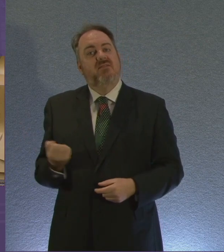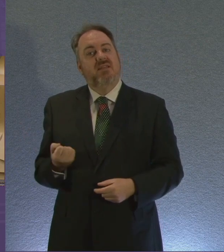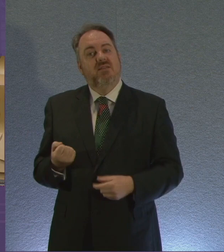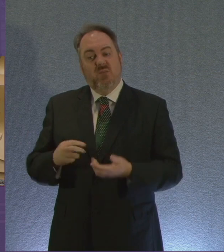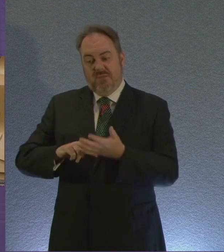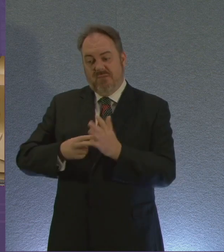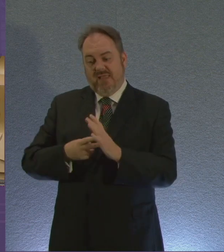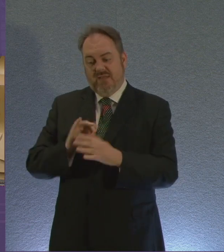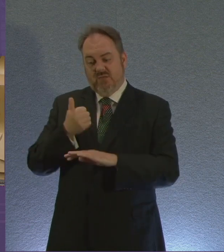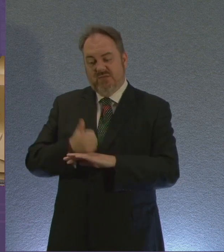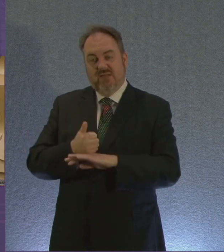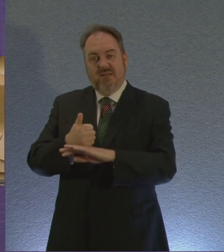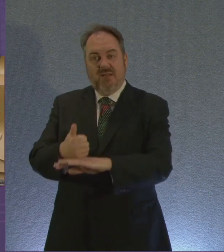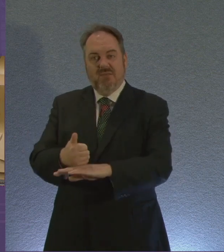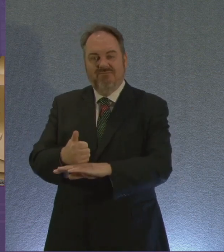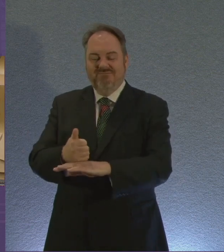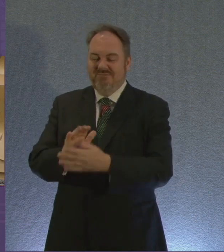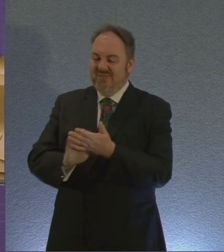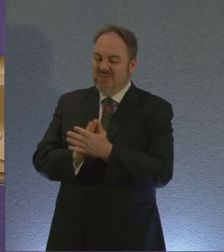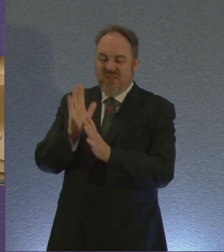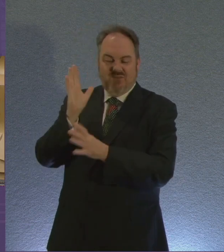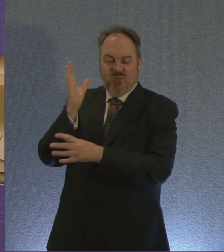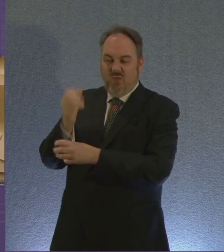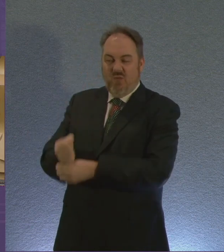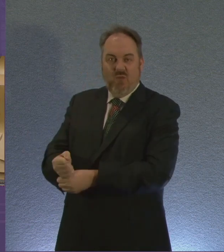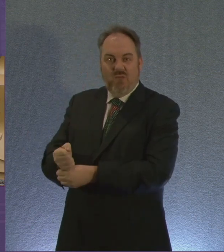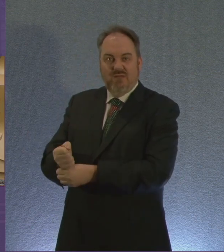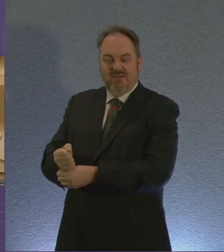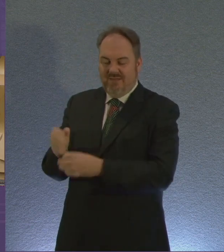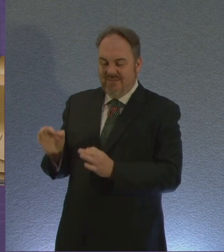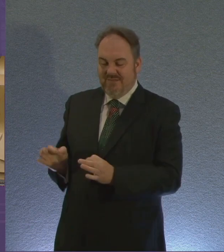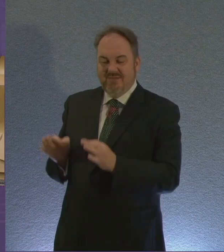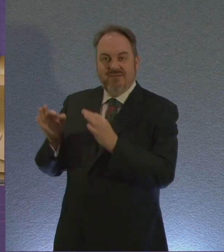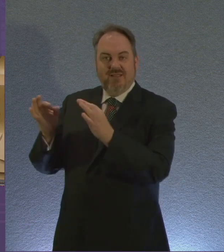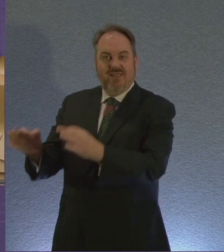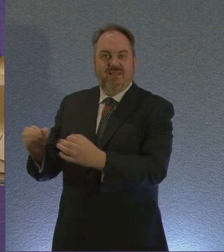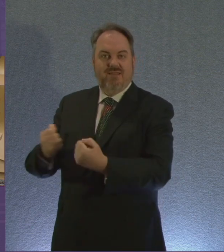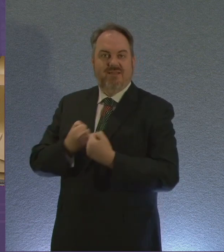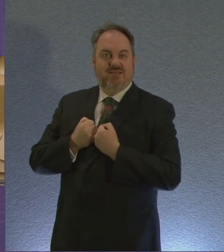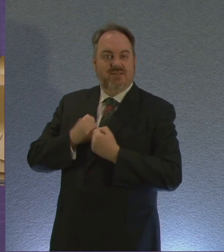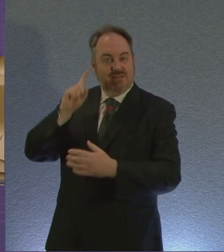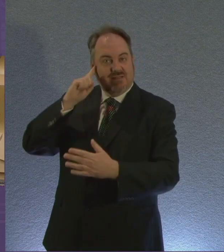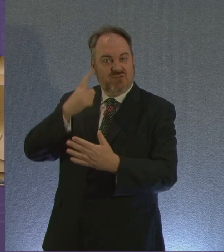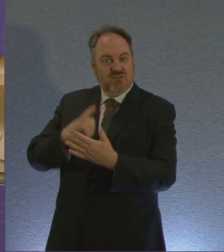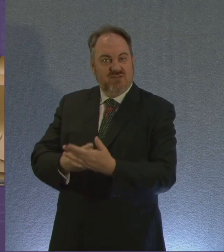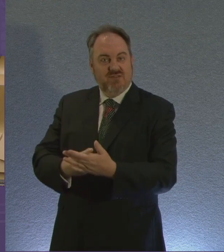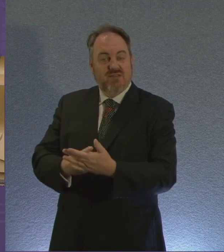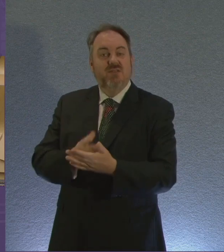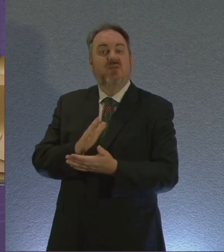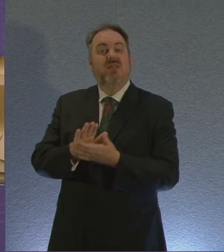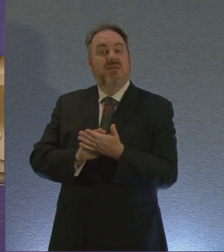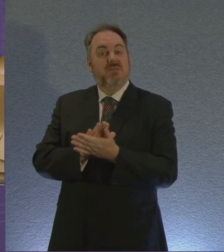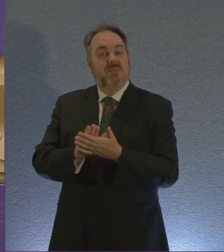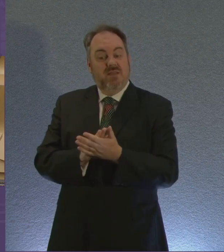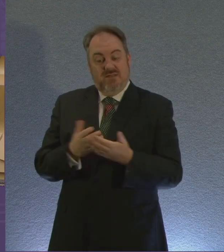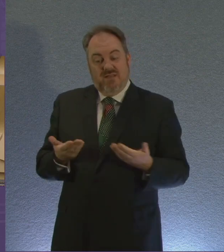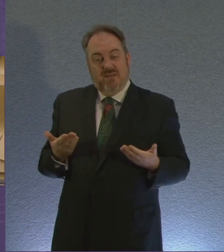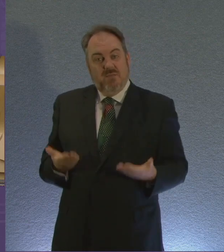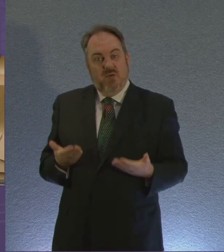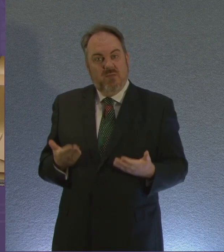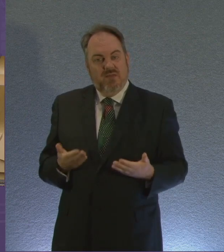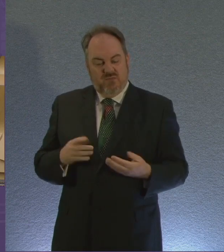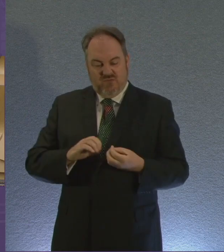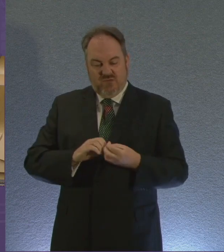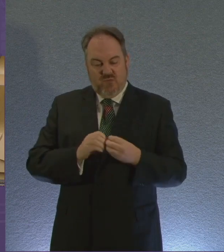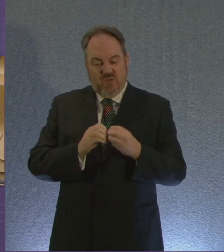year. COVID-19 has changed our plans completely. My officials have been engaged in an intensive exercise to determine the impact